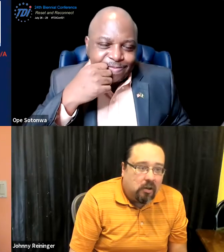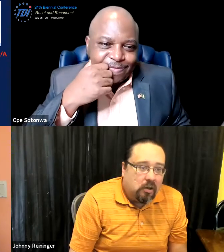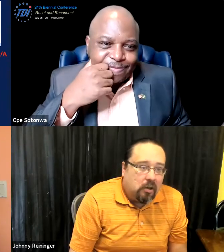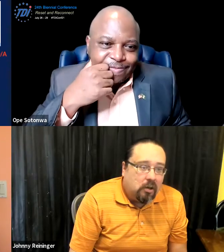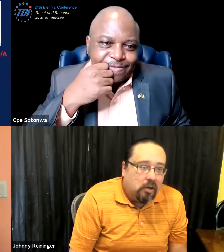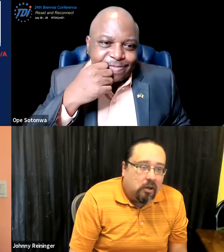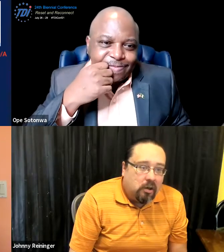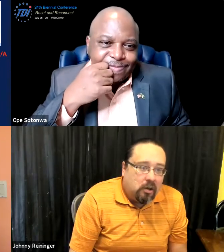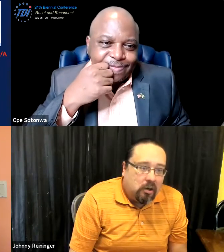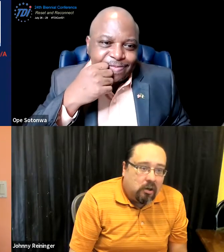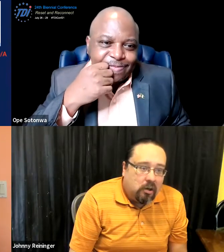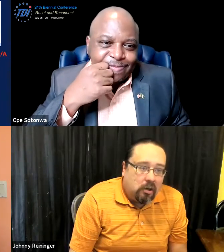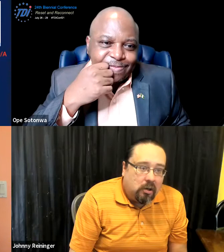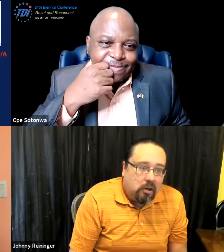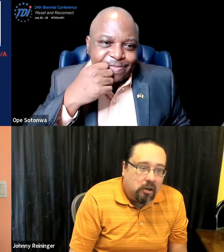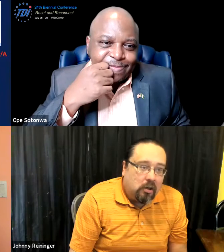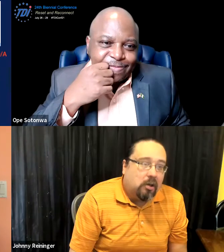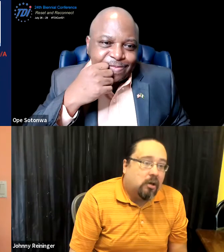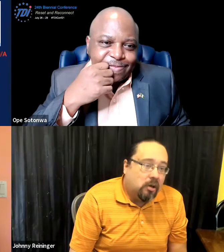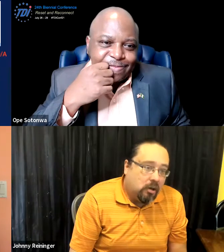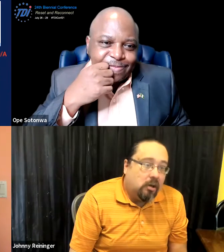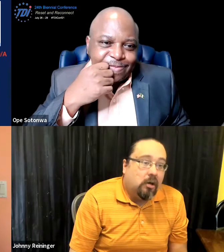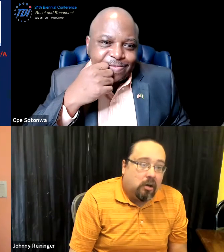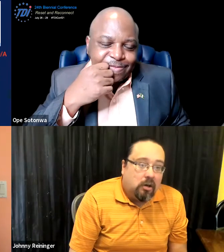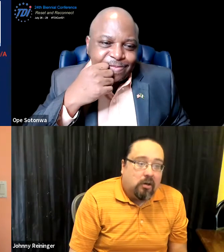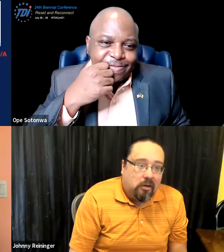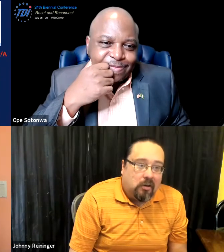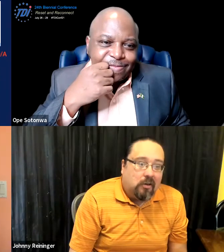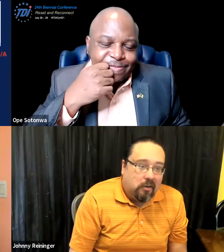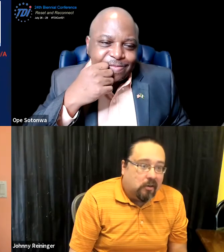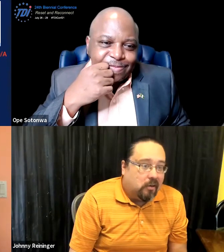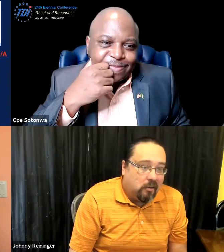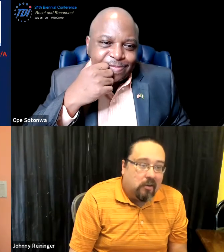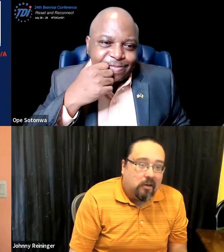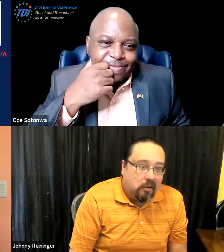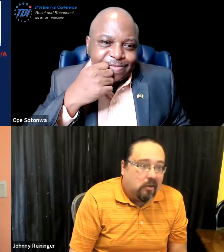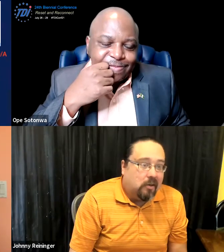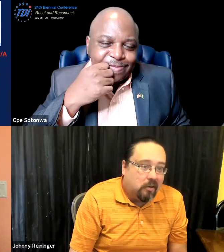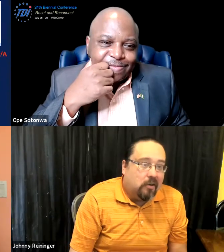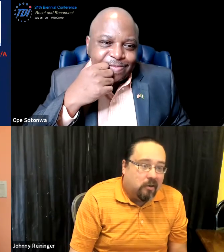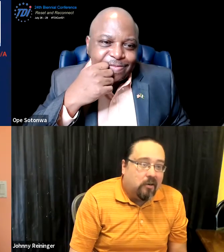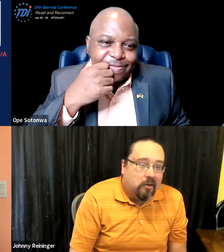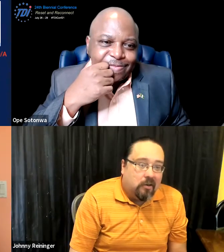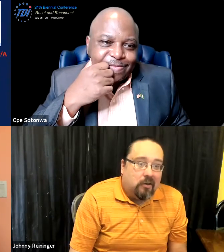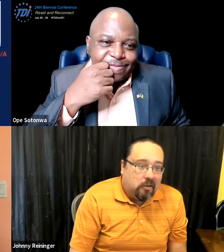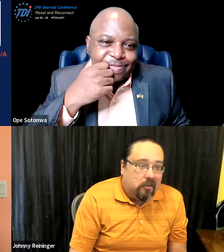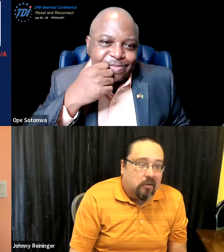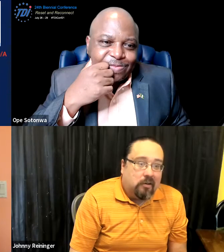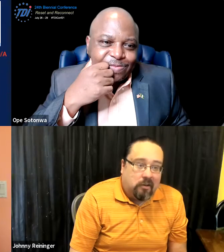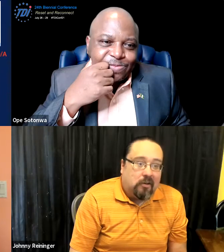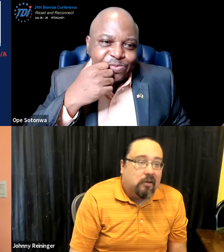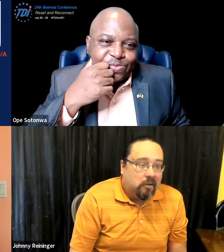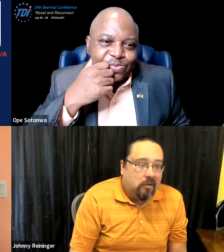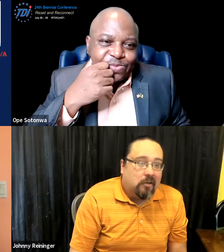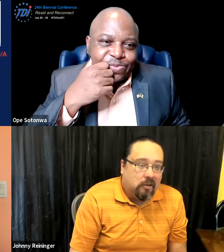Rogelio, I just wanted to add something to that. I wanted to talk about regional signing and also with regional dialects and even